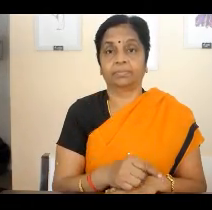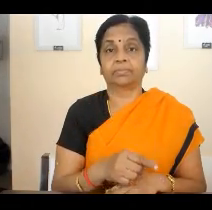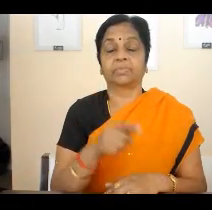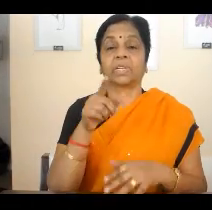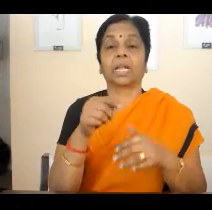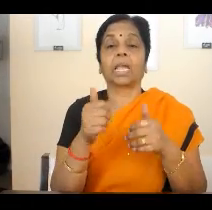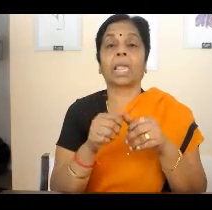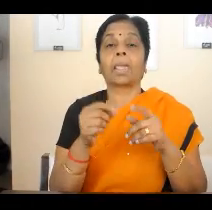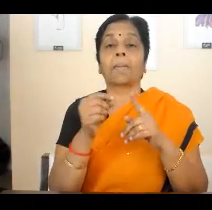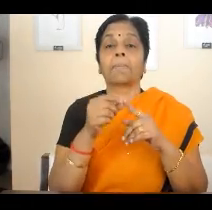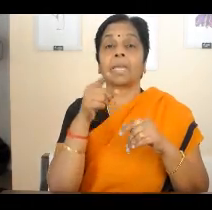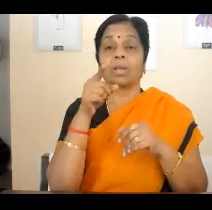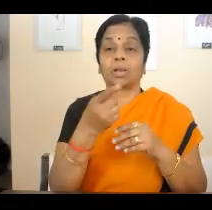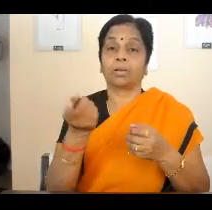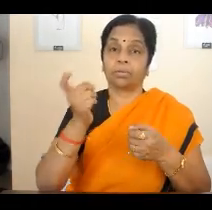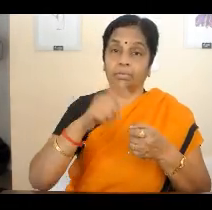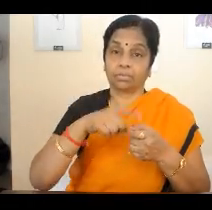Habilitation should also be included in the bill.